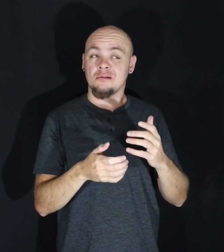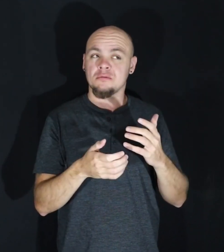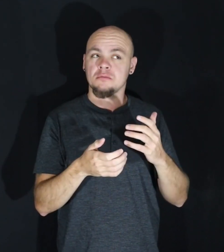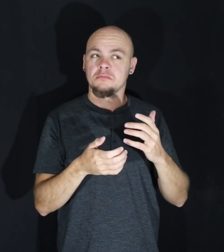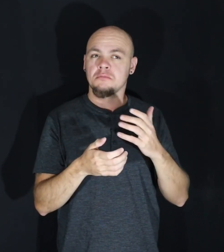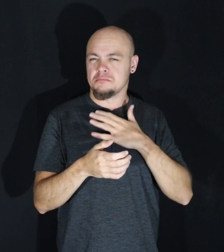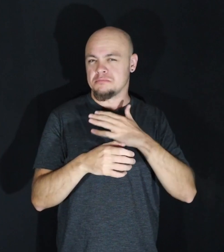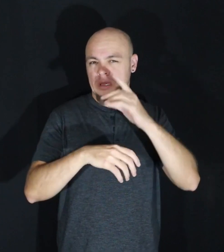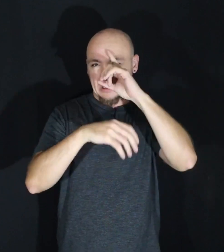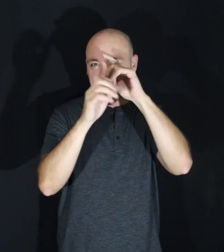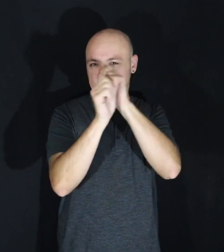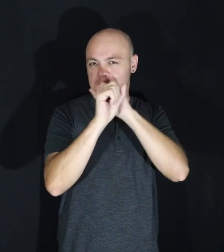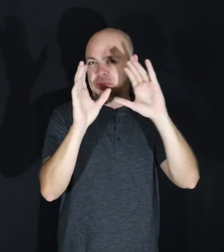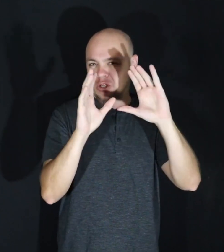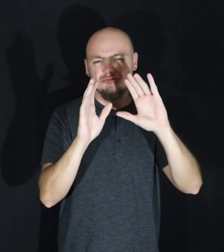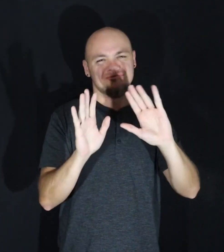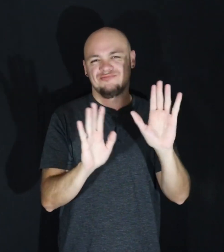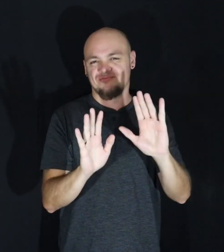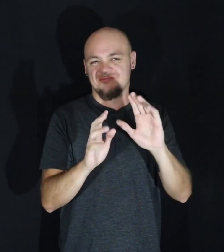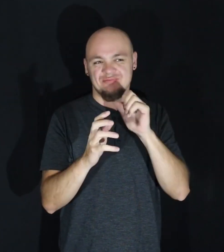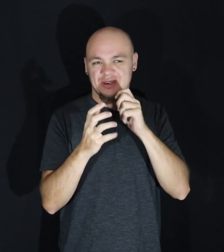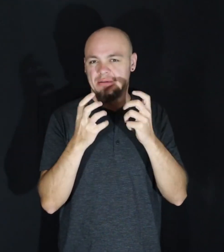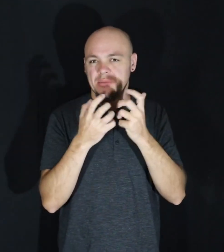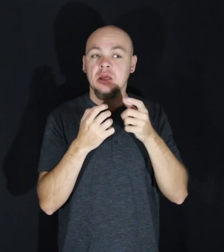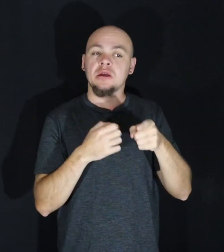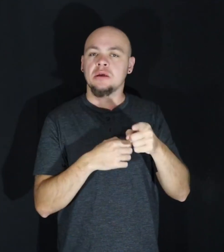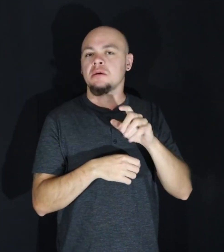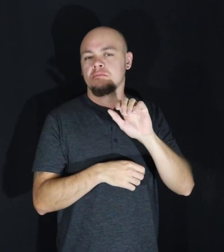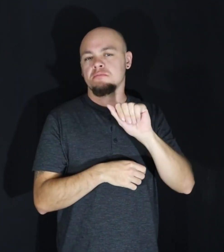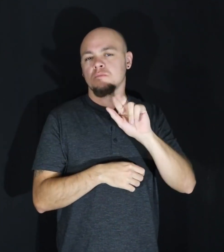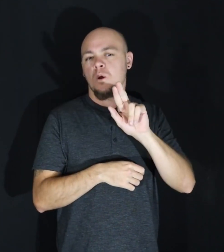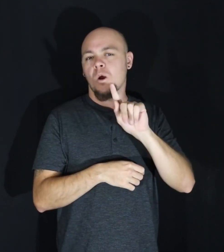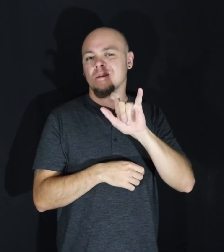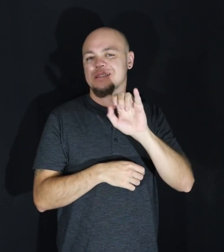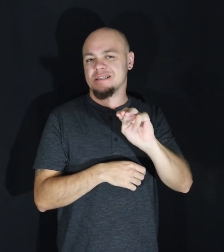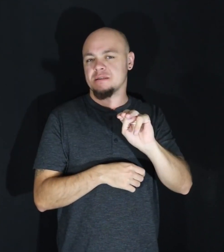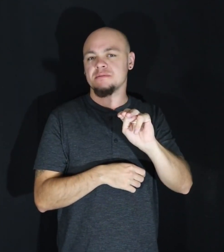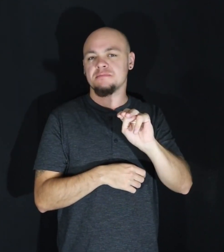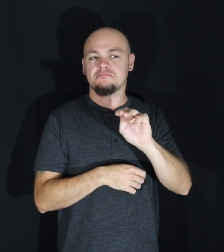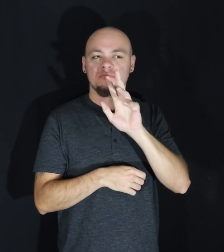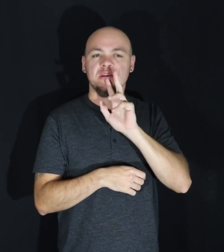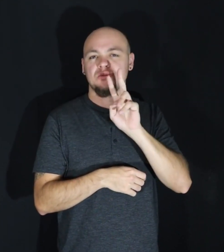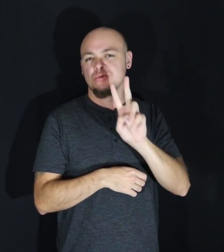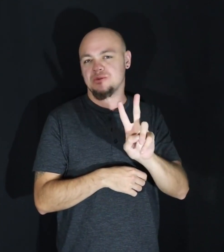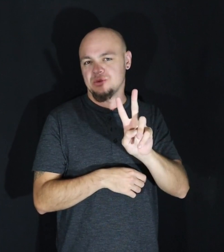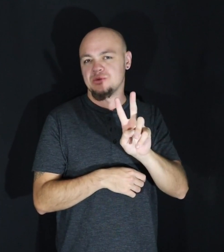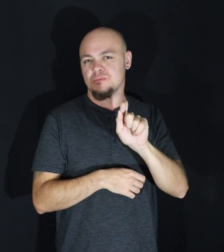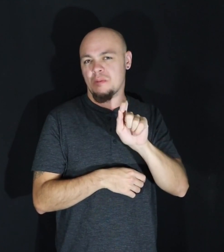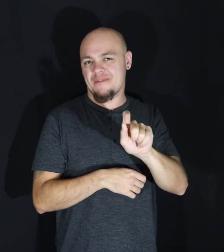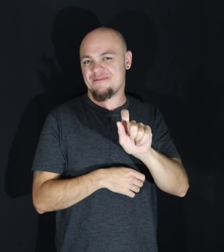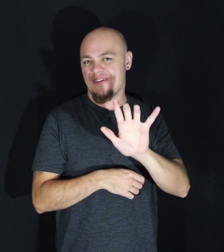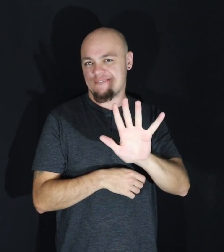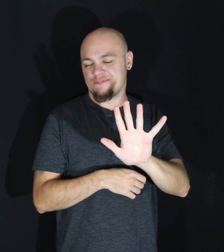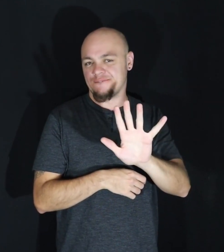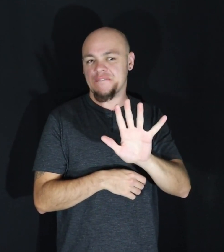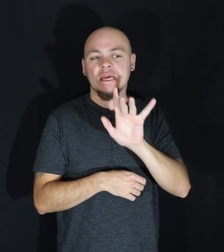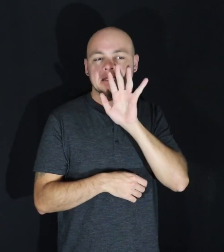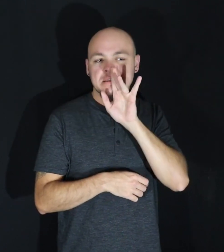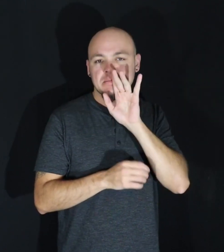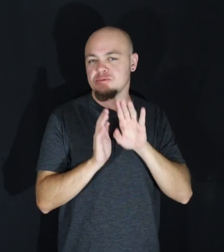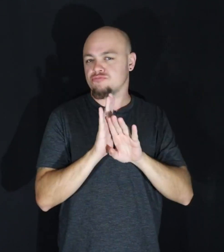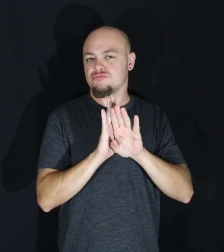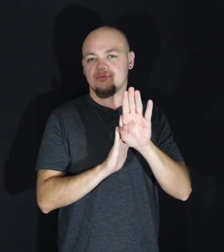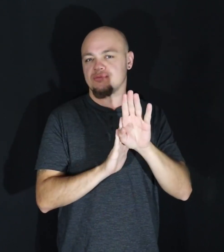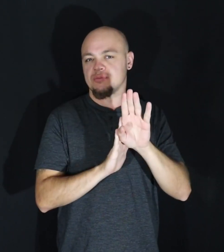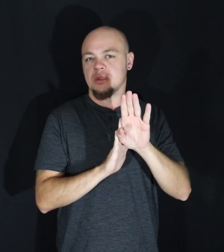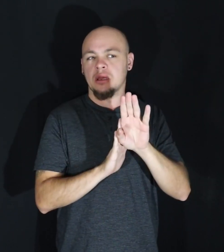imagined. Caleb was diagnosed with autism when he was 2.5. His speech still didn't come,